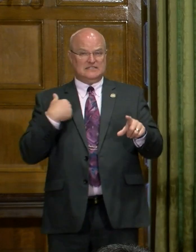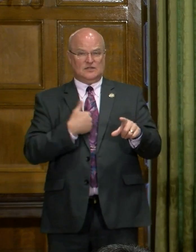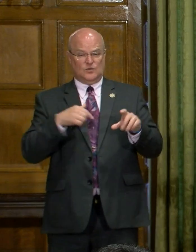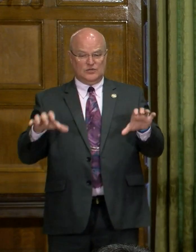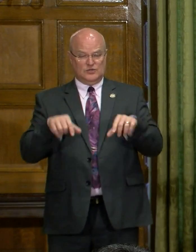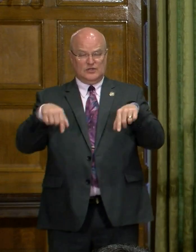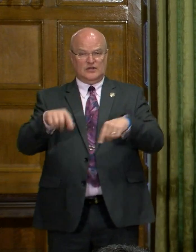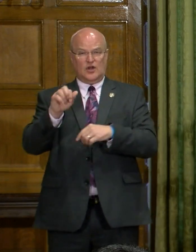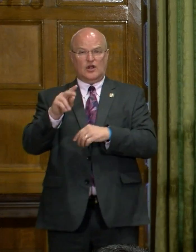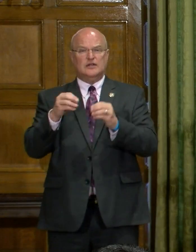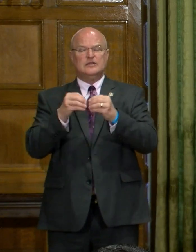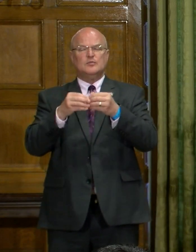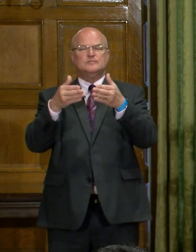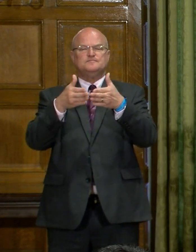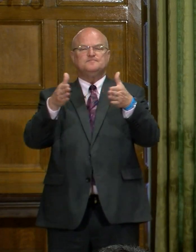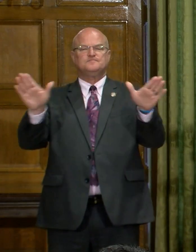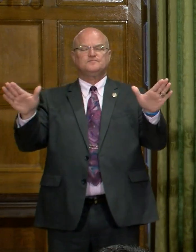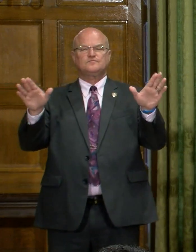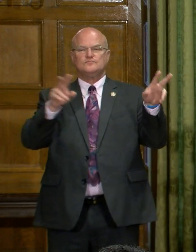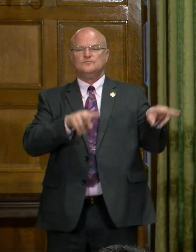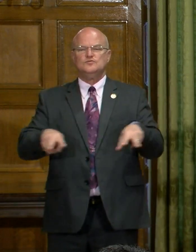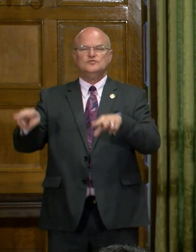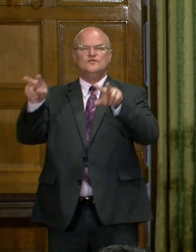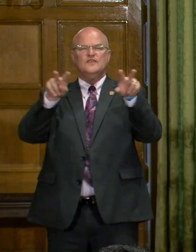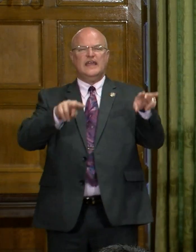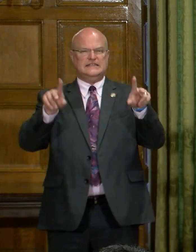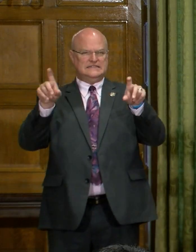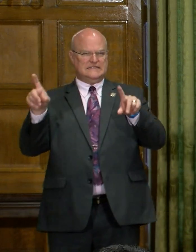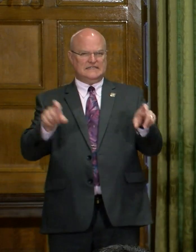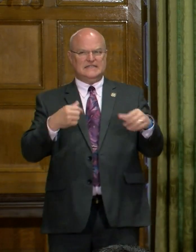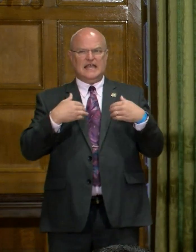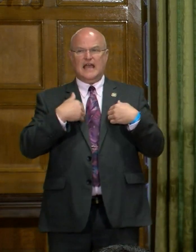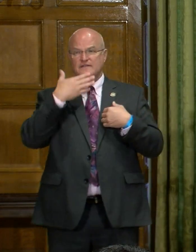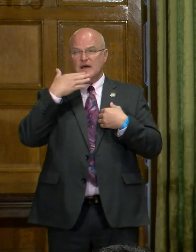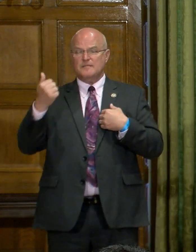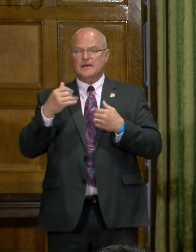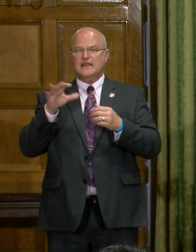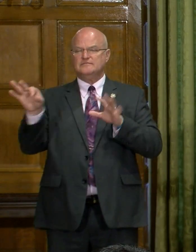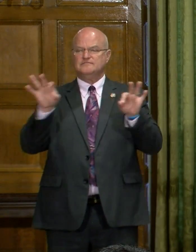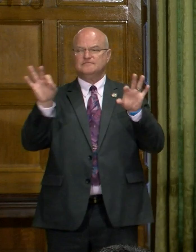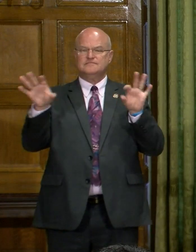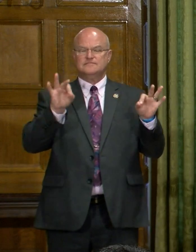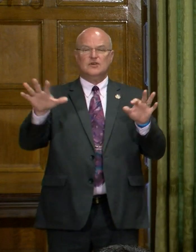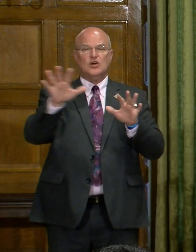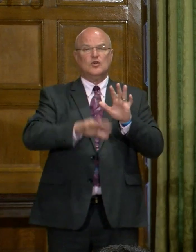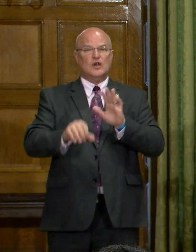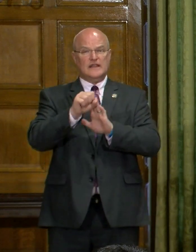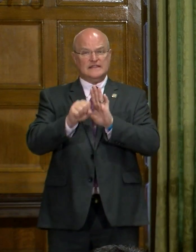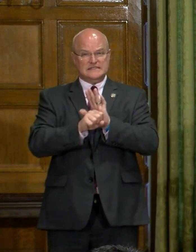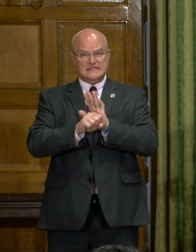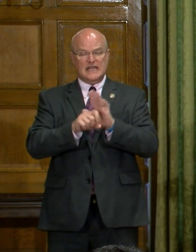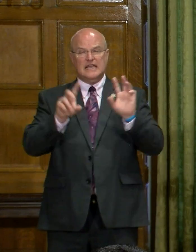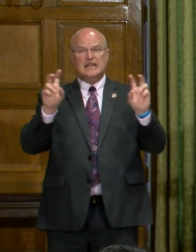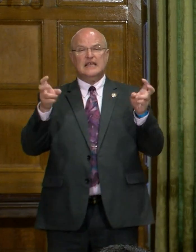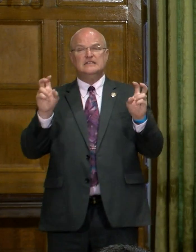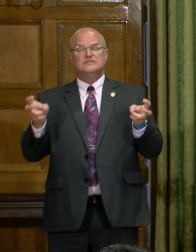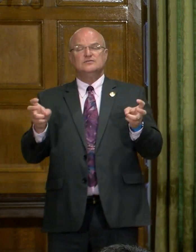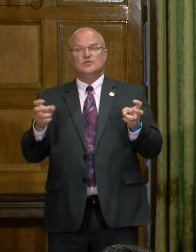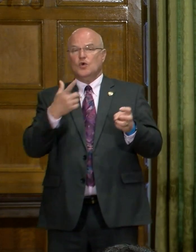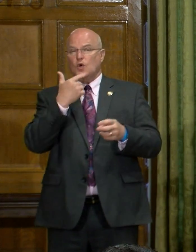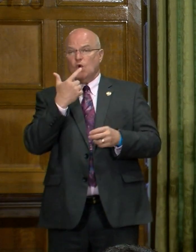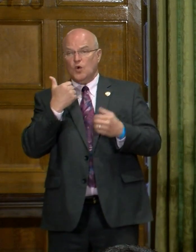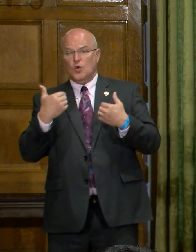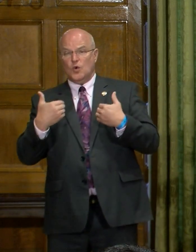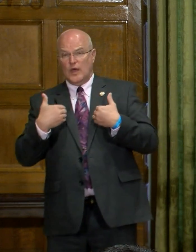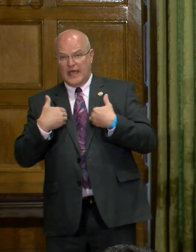in Arkansas to more broad surveillance testing, where we have a better sampling across the state as to